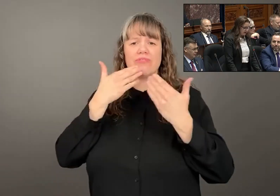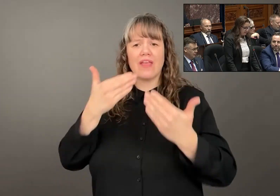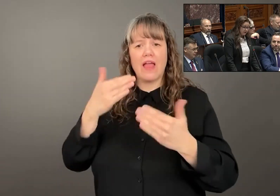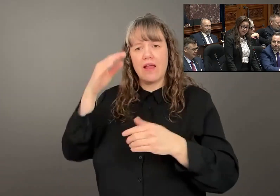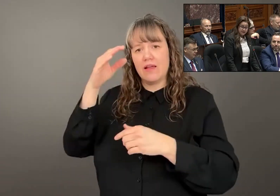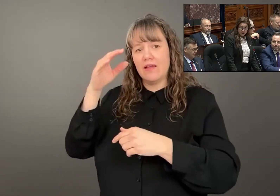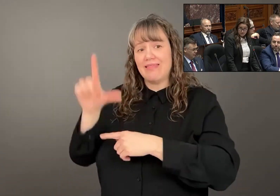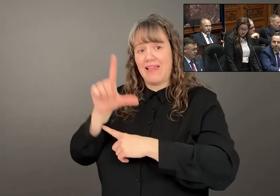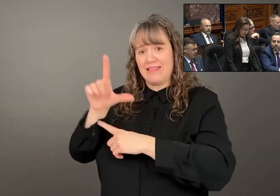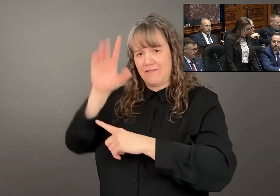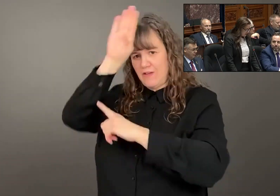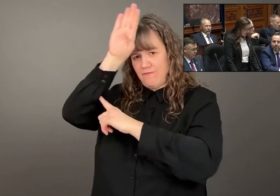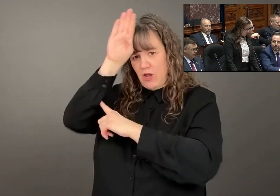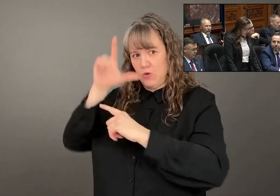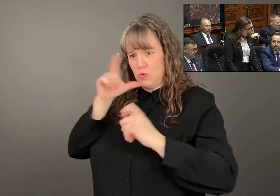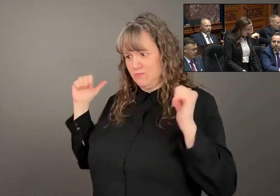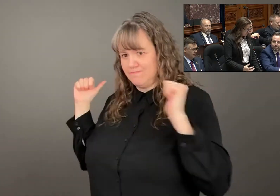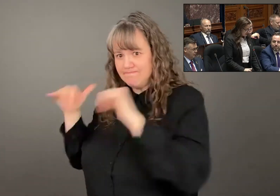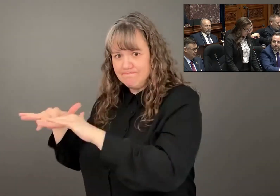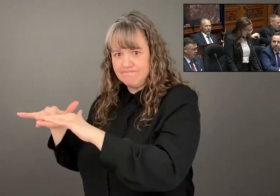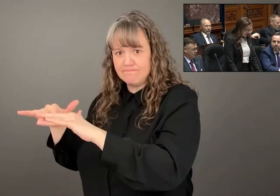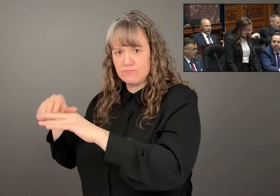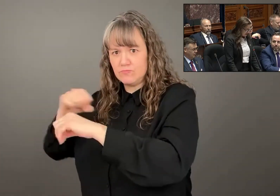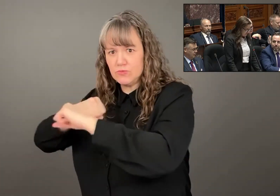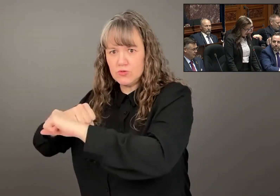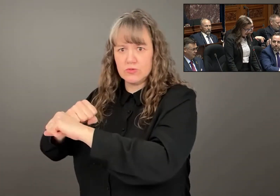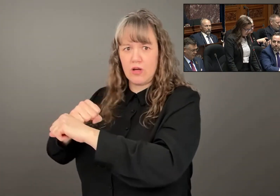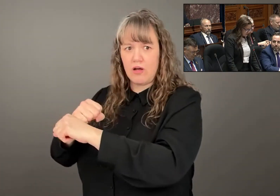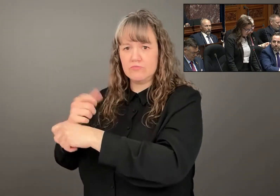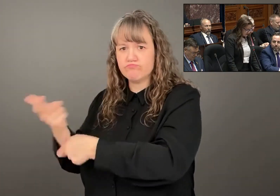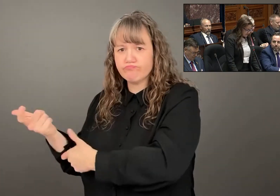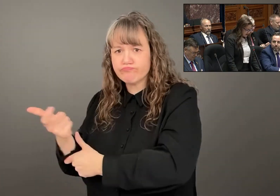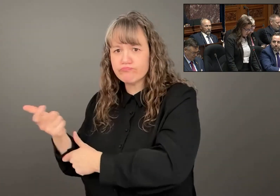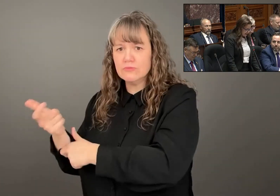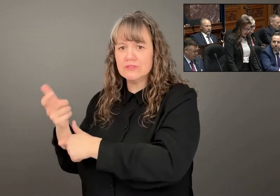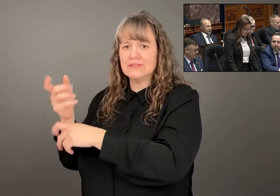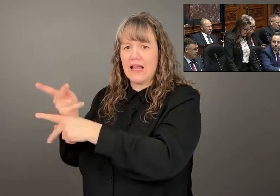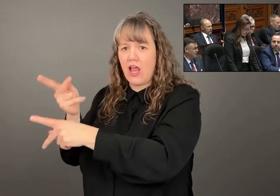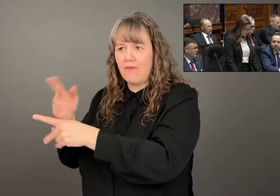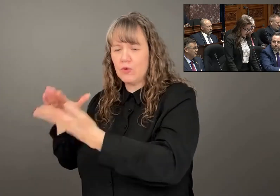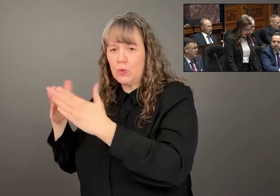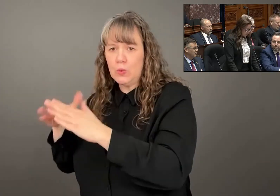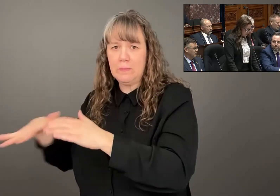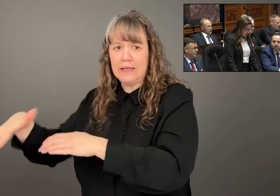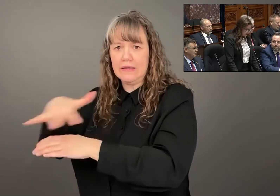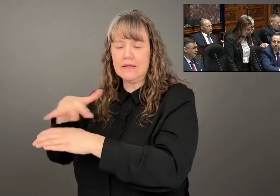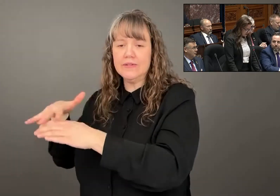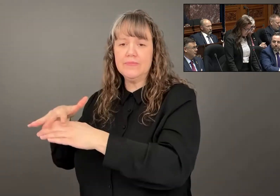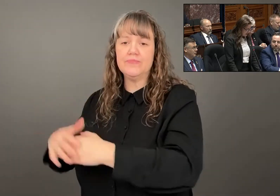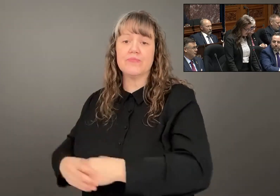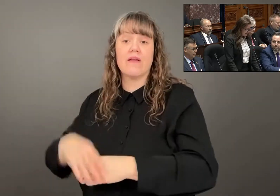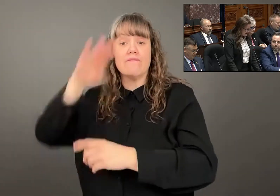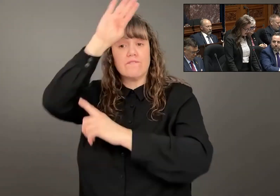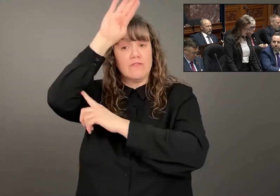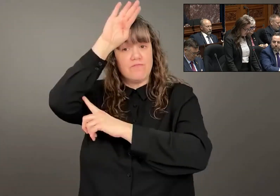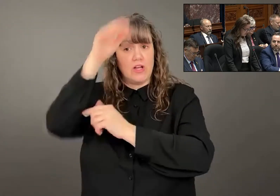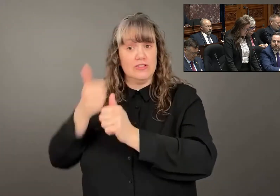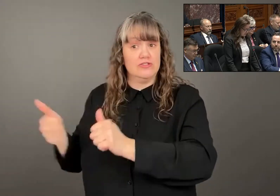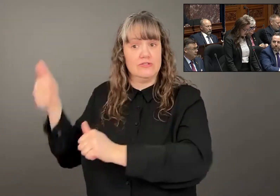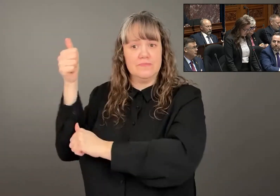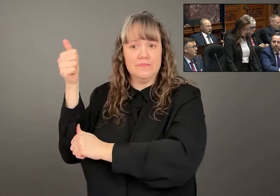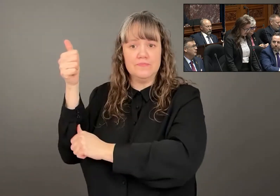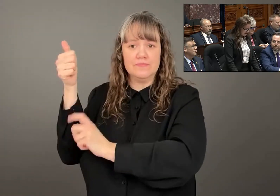keeping my community safe. Also in the chamber today is Fire Captain Jordan Sparrow and Captain Brad Wegasar, President and